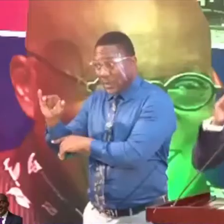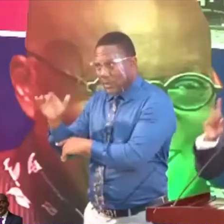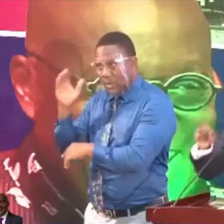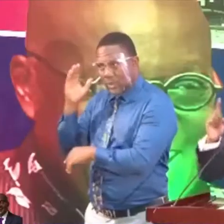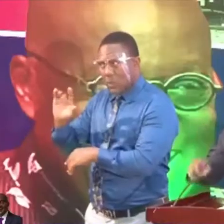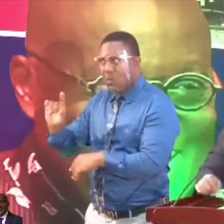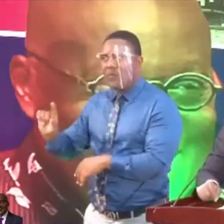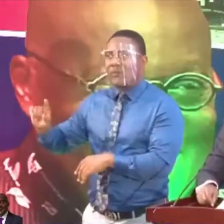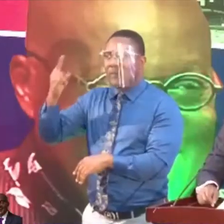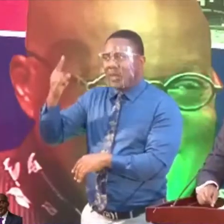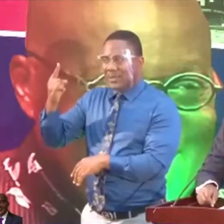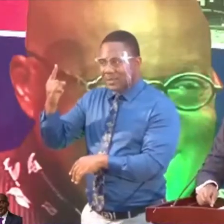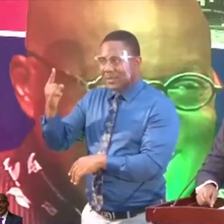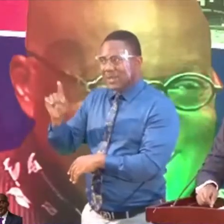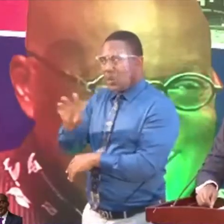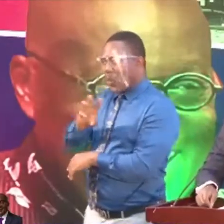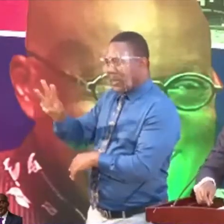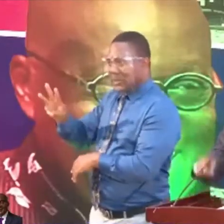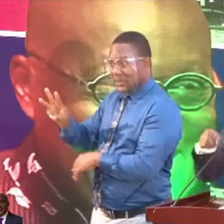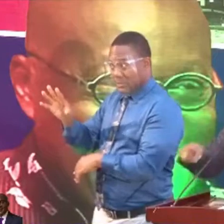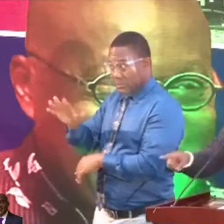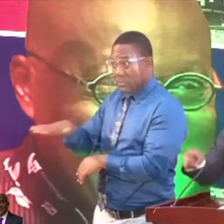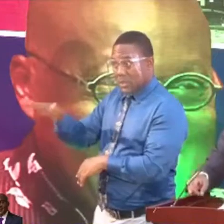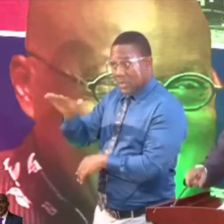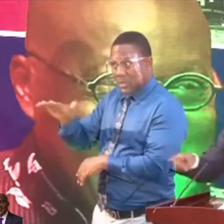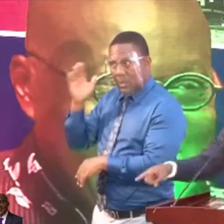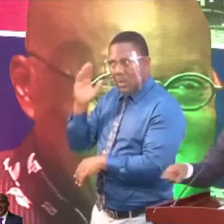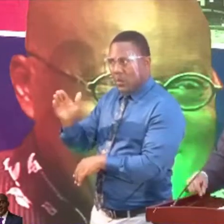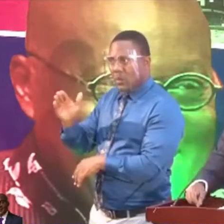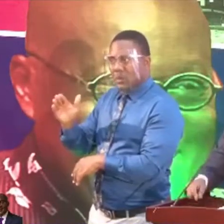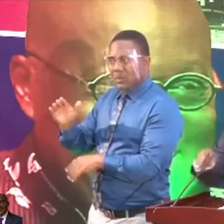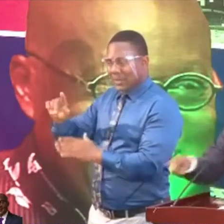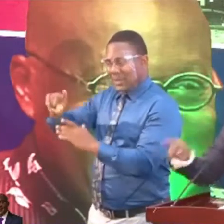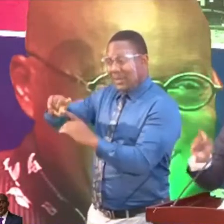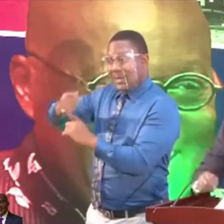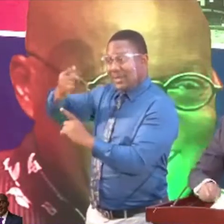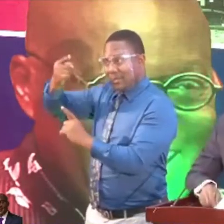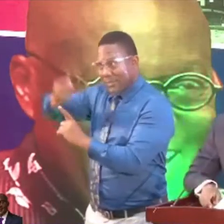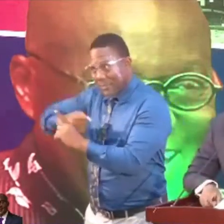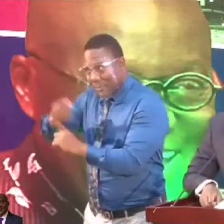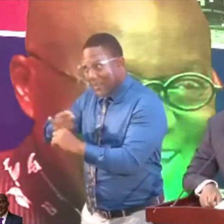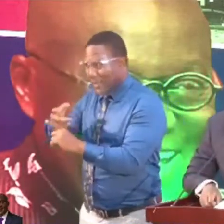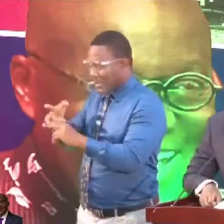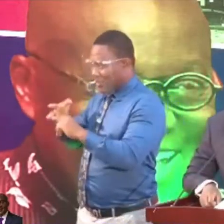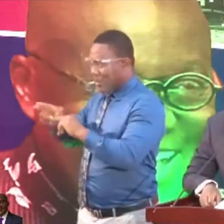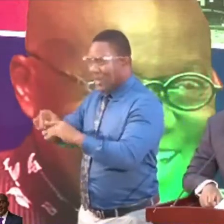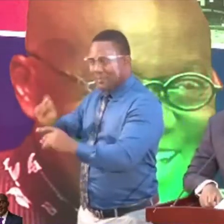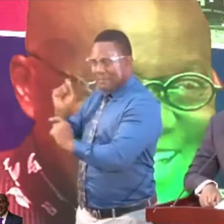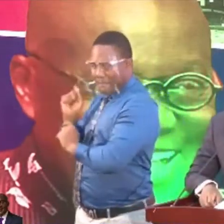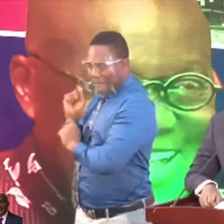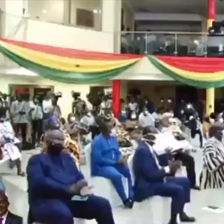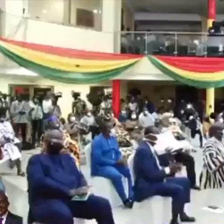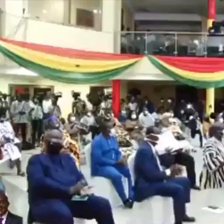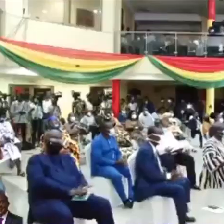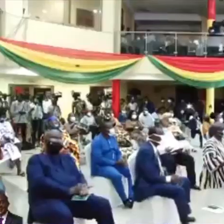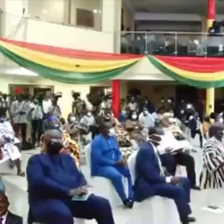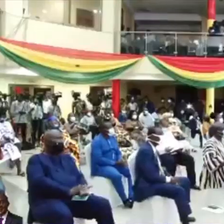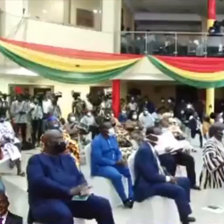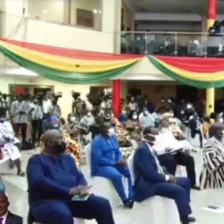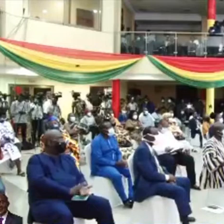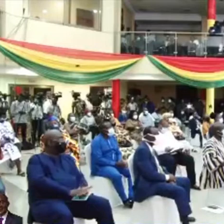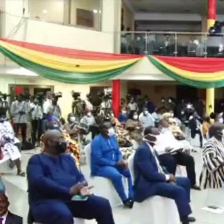the first interchange in the Western region, we will cut the sword next month for the start of that work under the Sino-Hydro